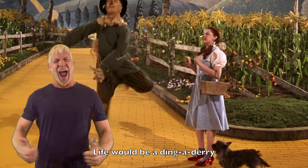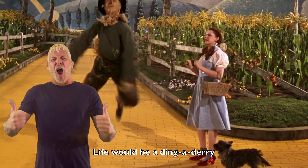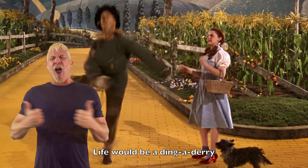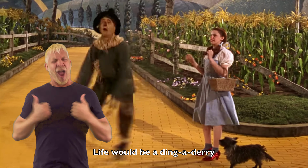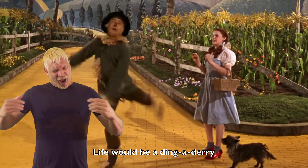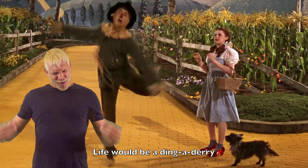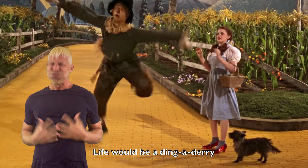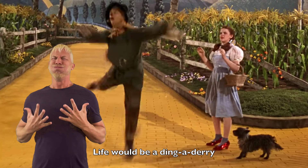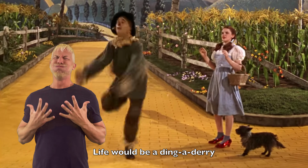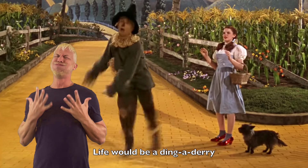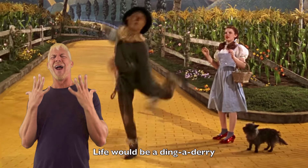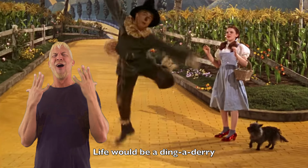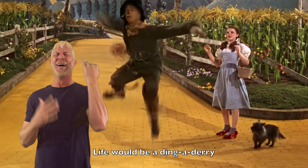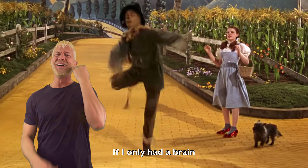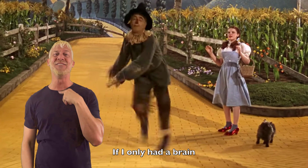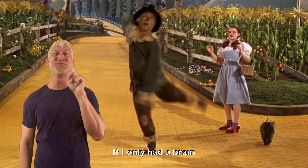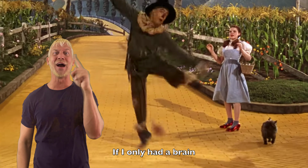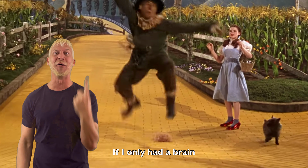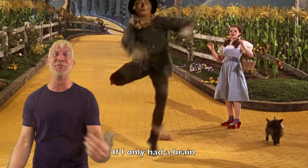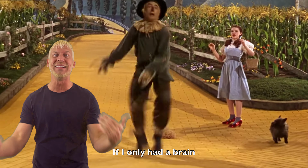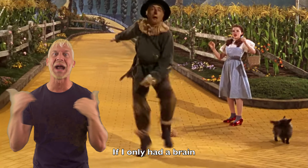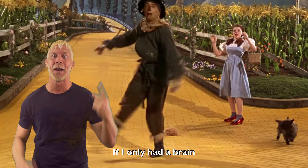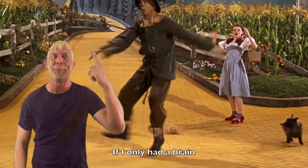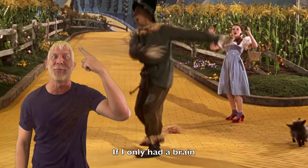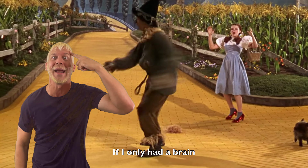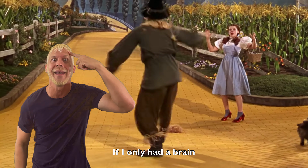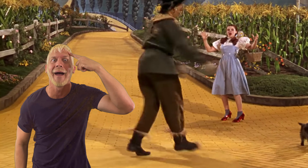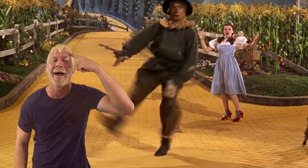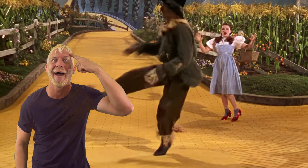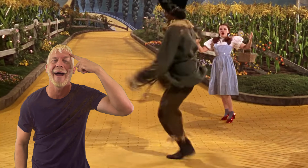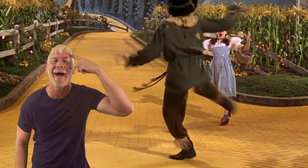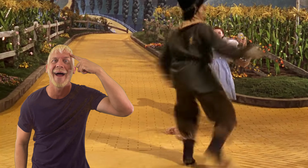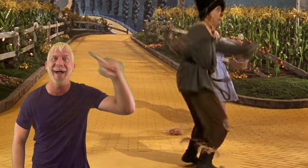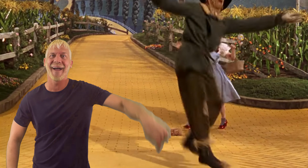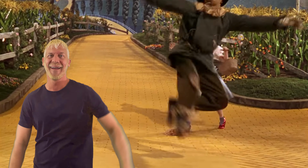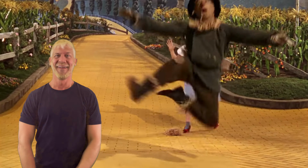merry, life would be a ding-a-dairy if I only had a brain.